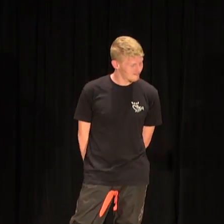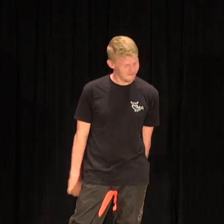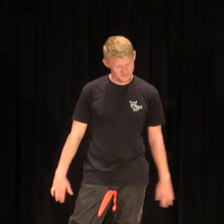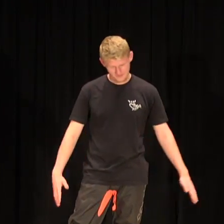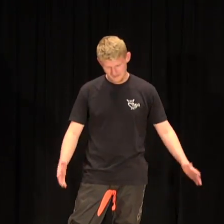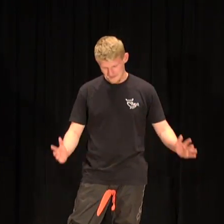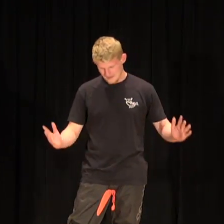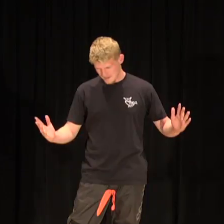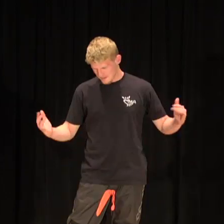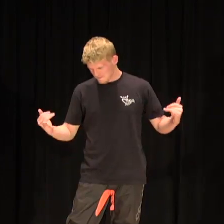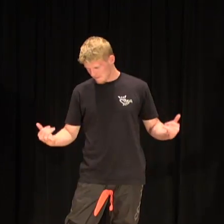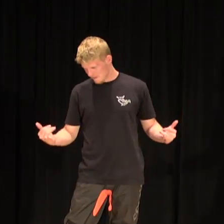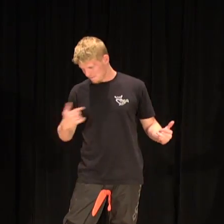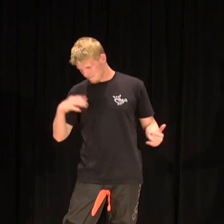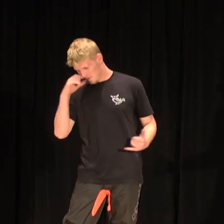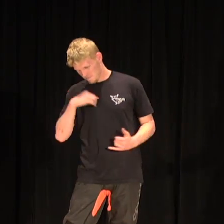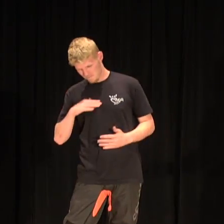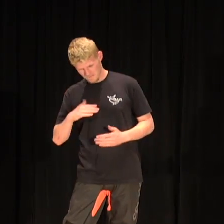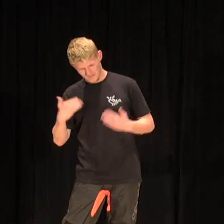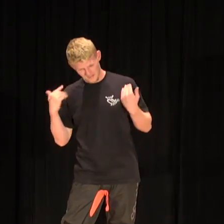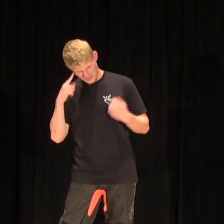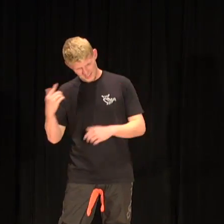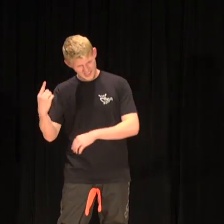There you go. Okay.